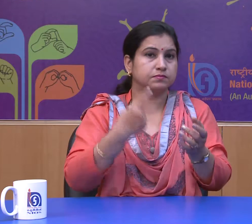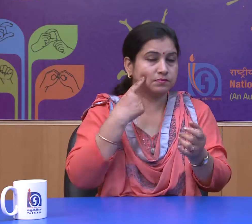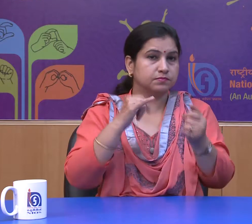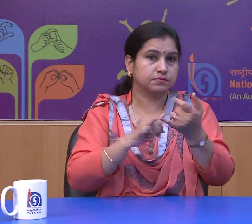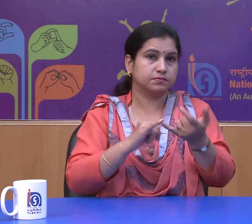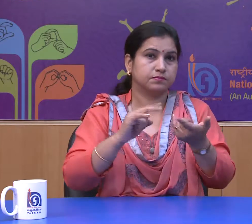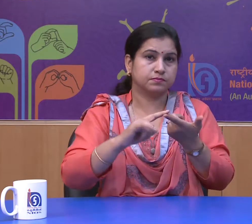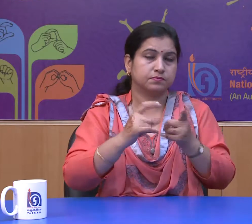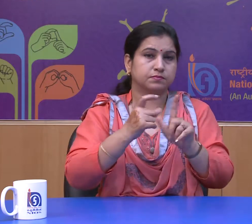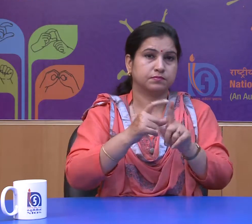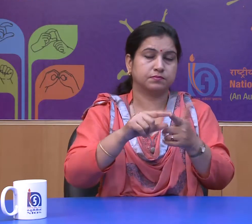all important matters.